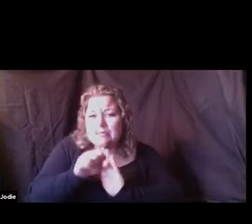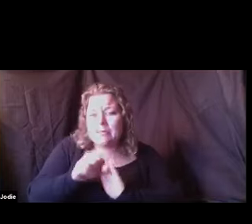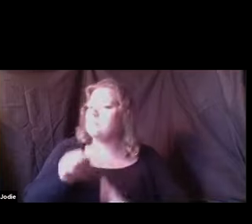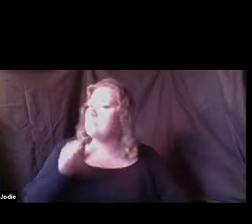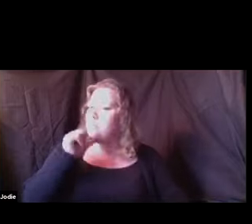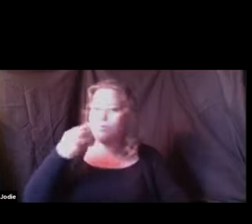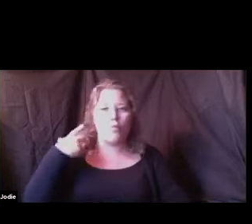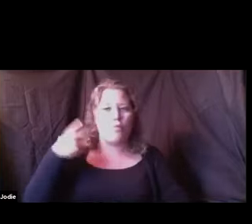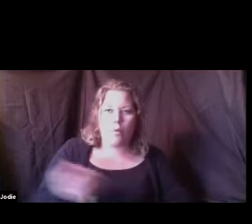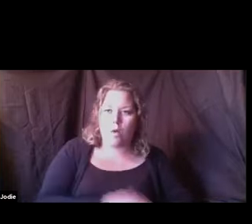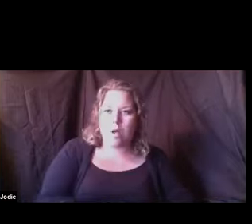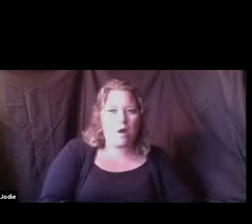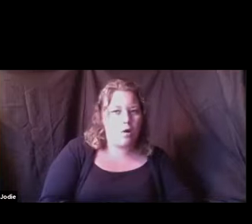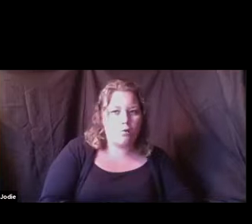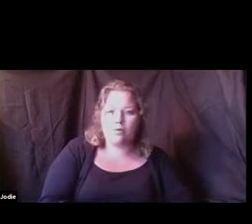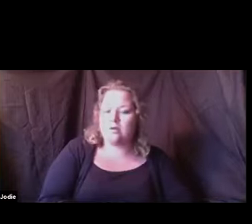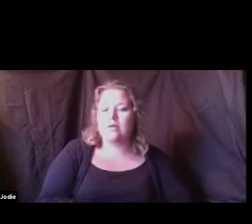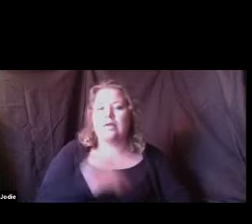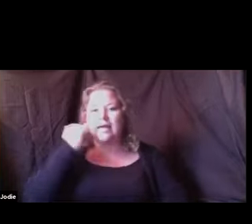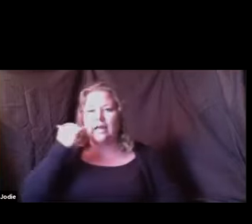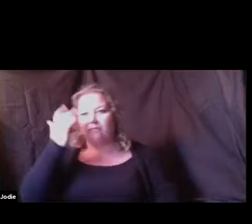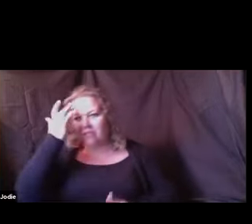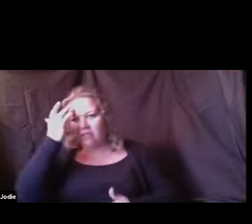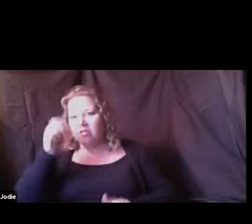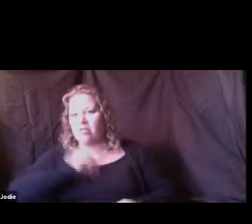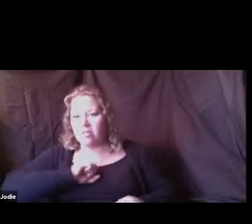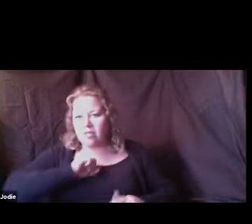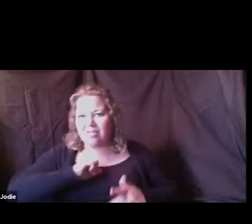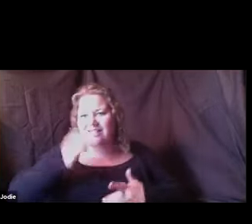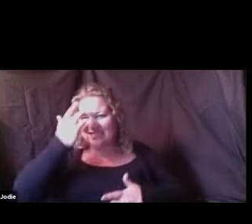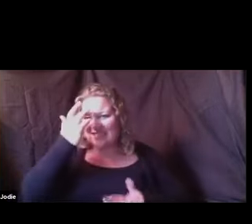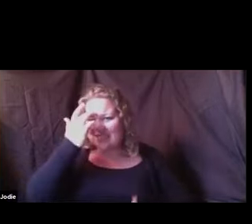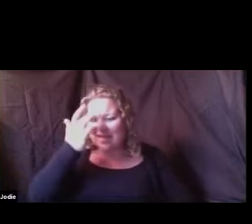it's okay to be at a restaurant when you have